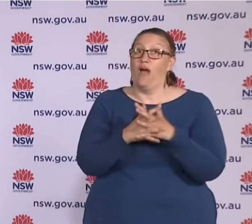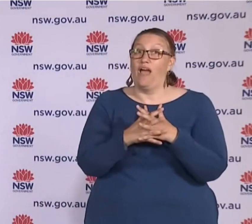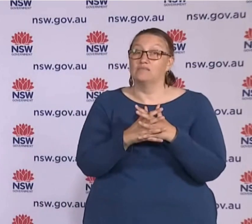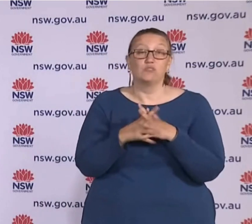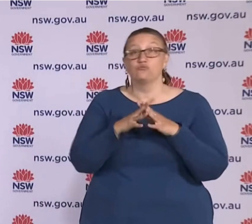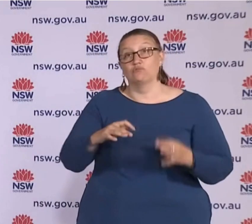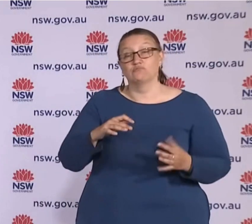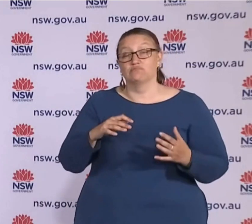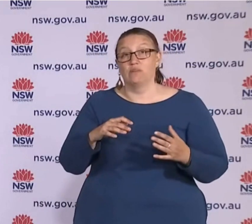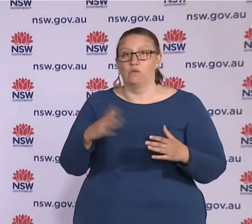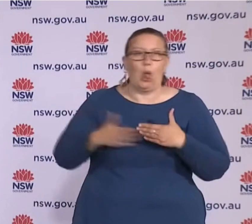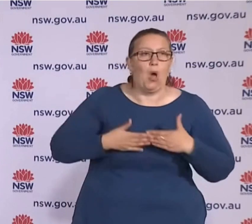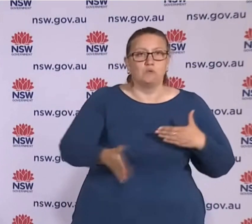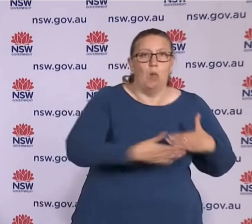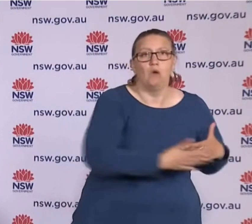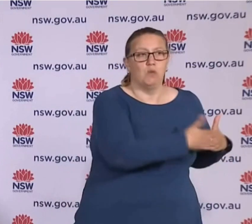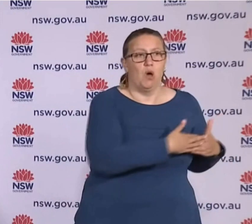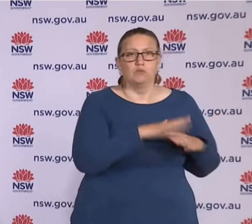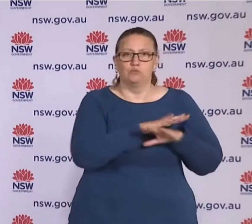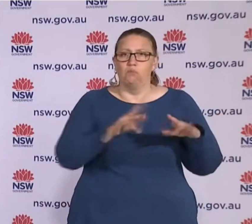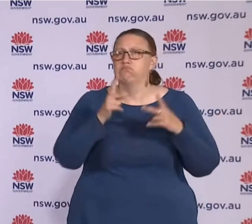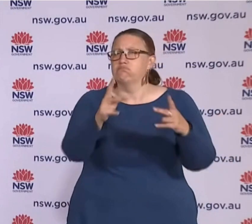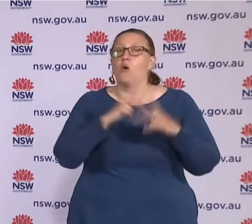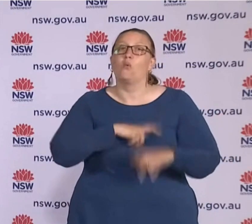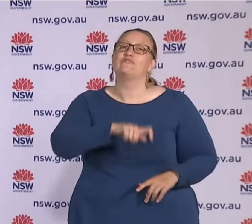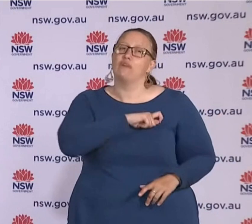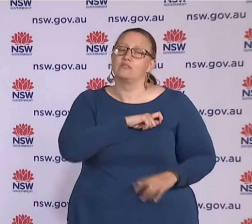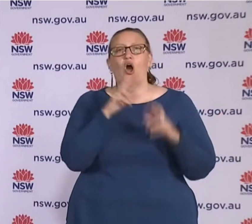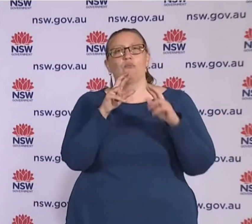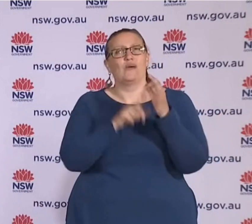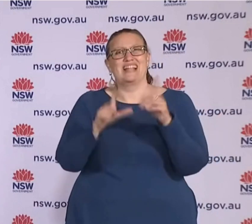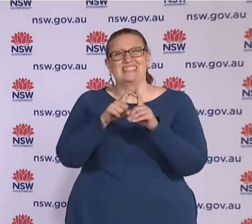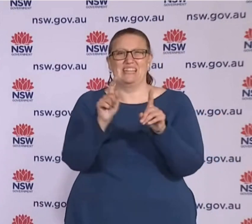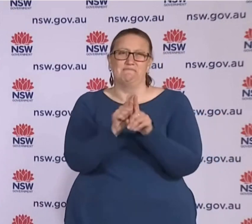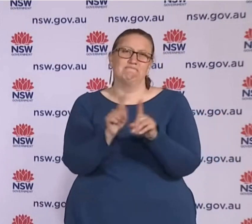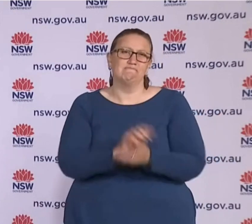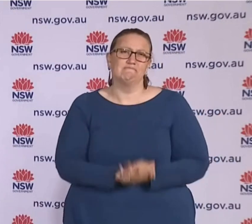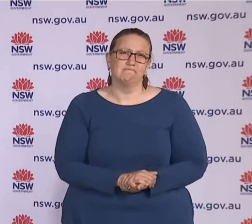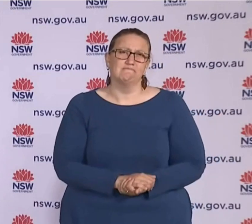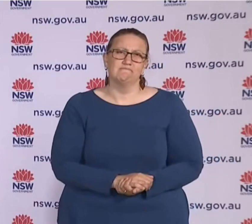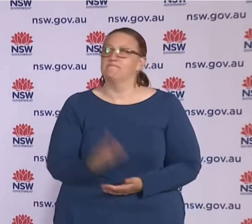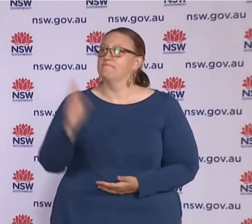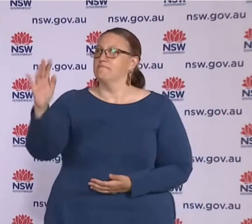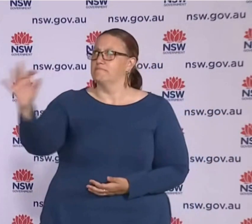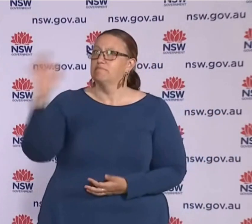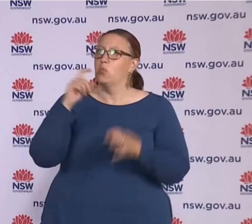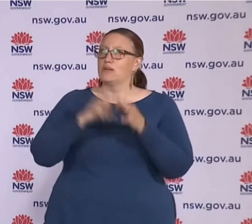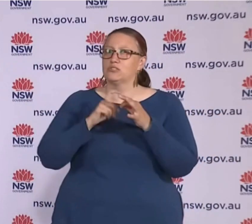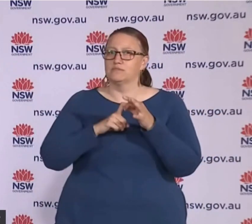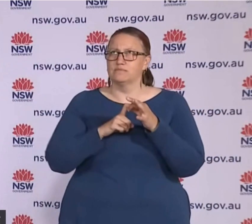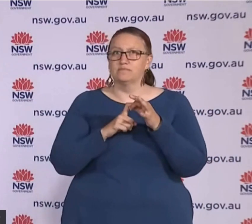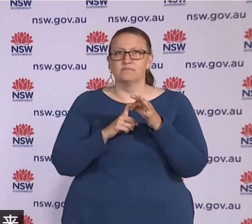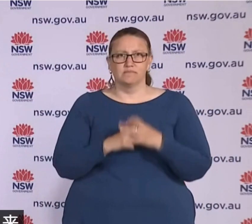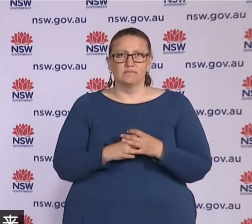trusting communities to do the right thing, and I hope our Queensland counterparts have the same attitude. Last one, please. Just on school balls, Premier Brodie Taylor says that